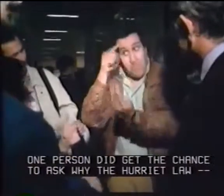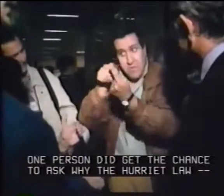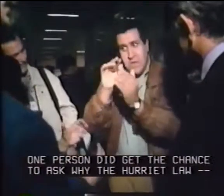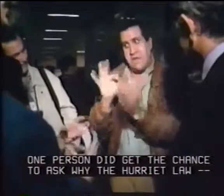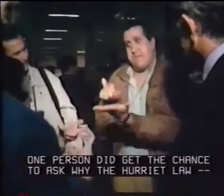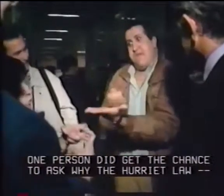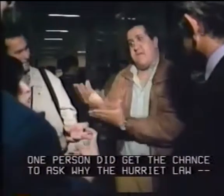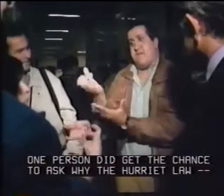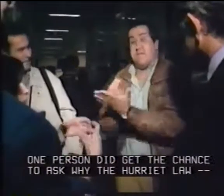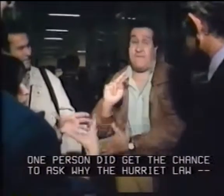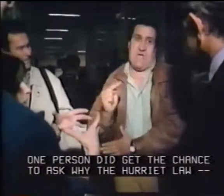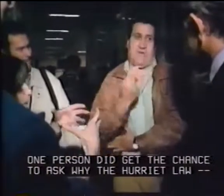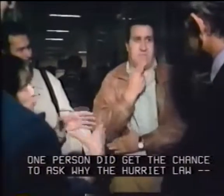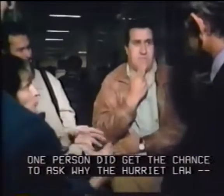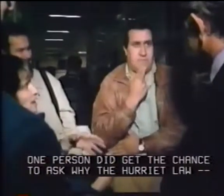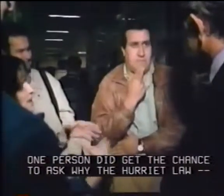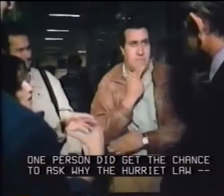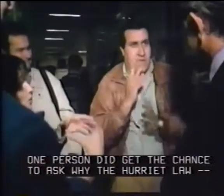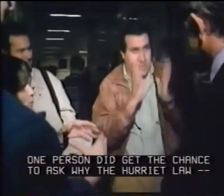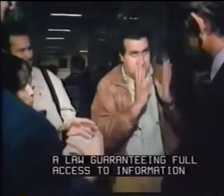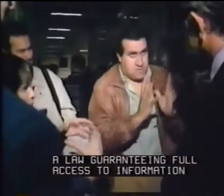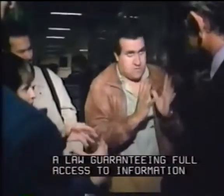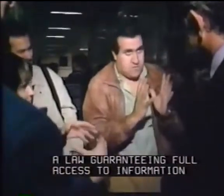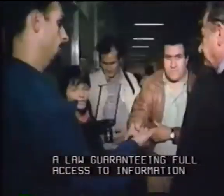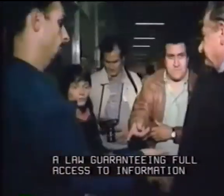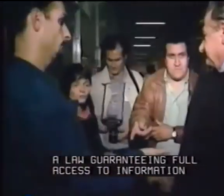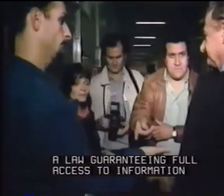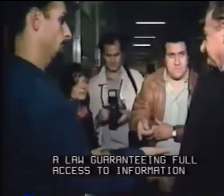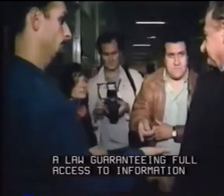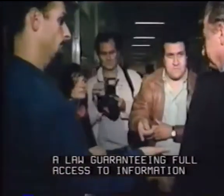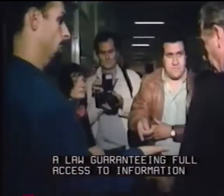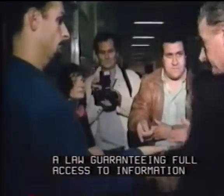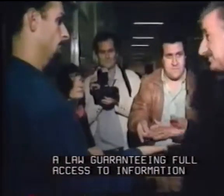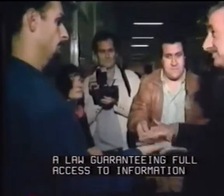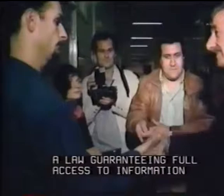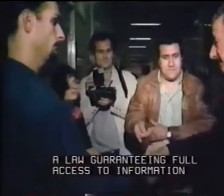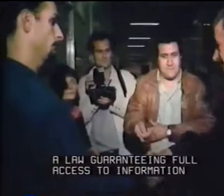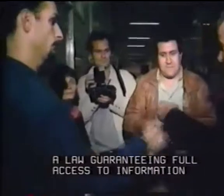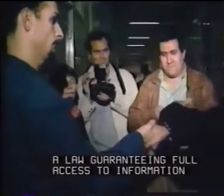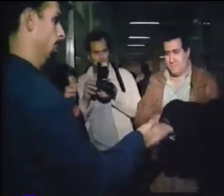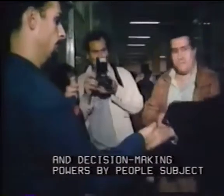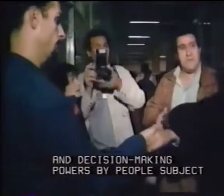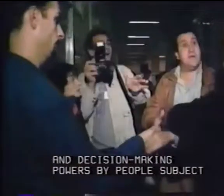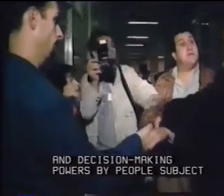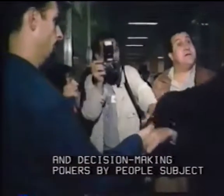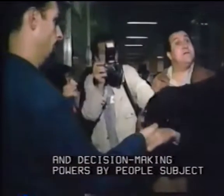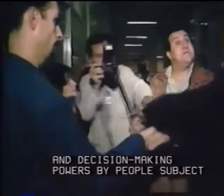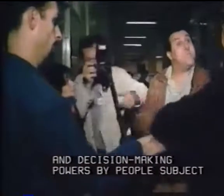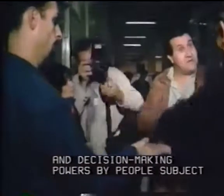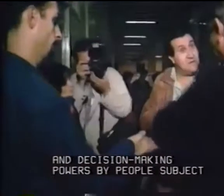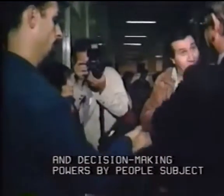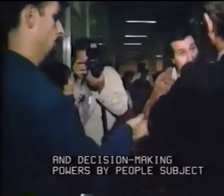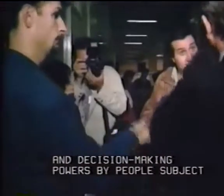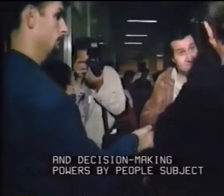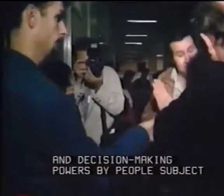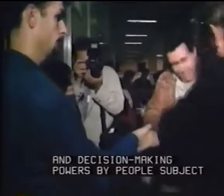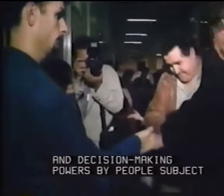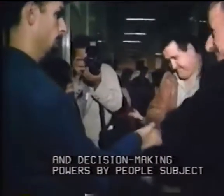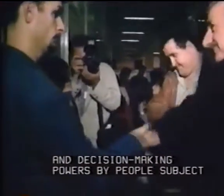chance to ask why the Royer Law, a law guaranteeing full access to information and decision-making powers by people subject